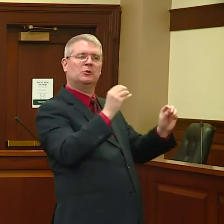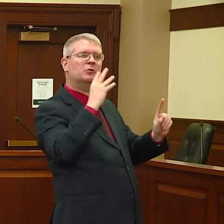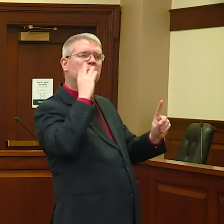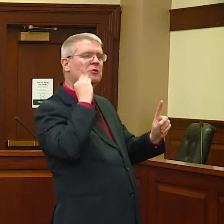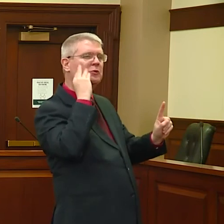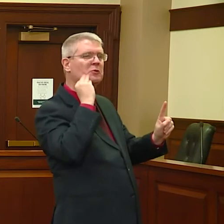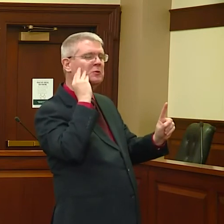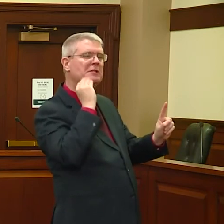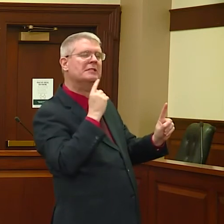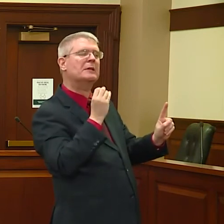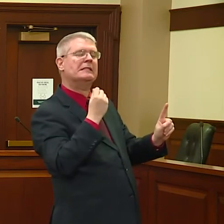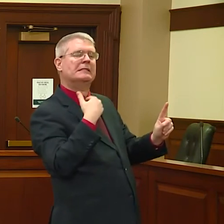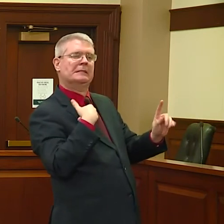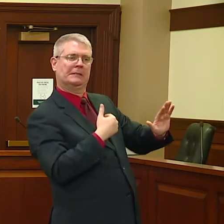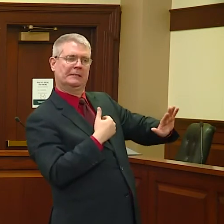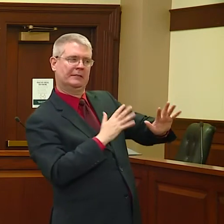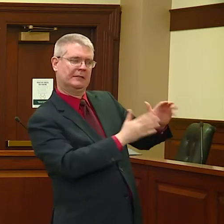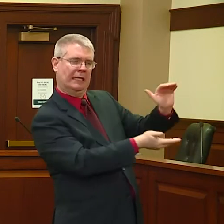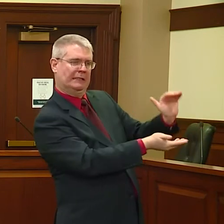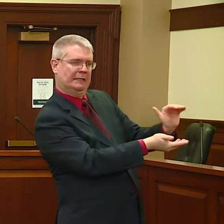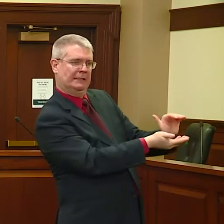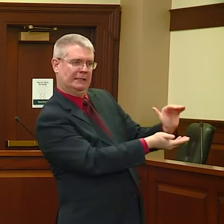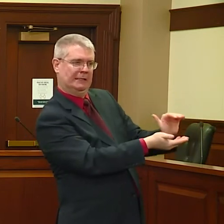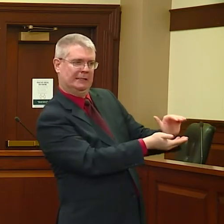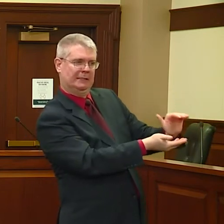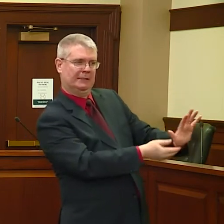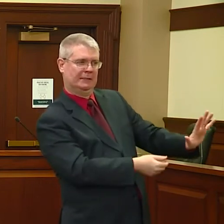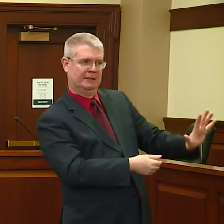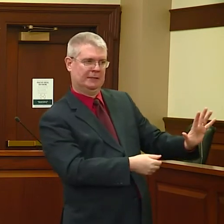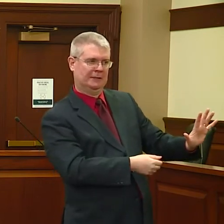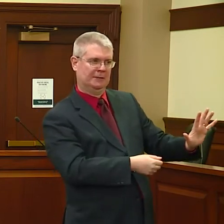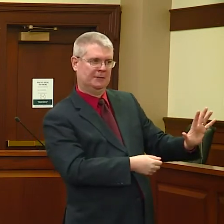California right now on firefighting, and that's